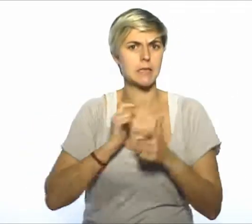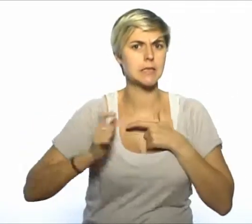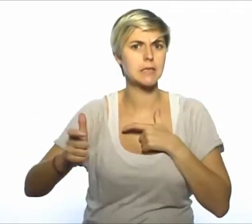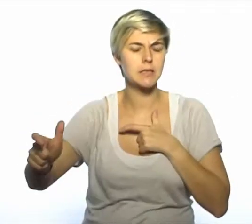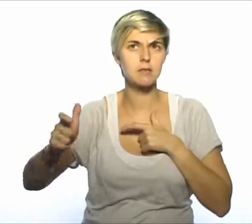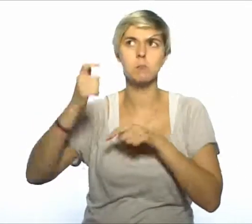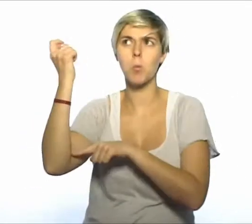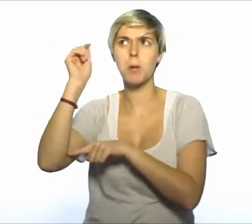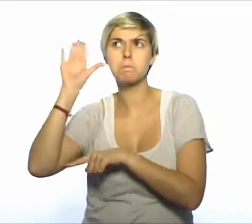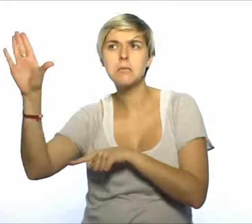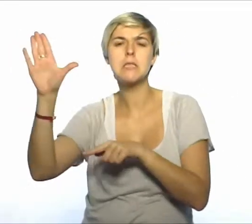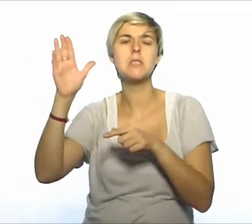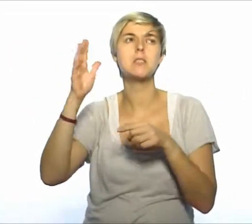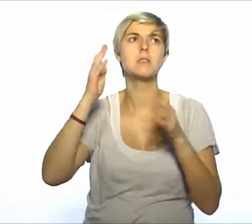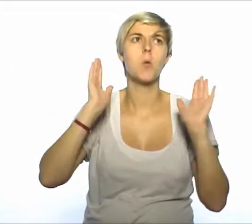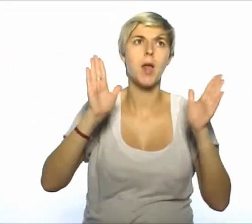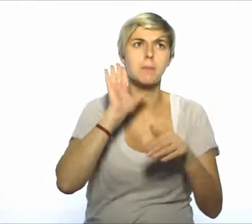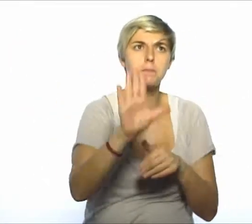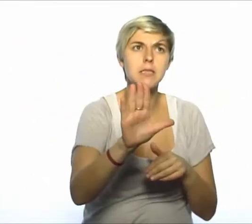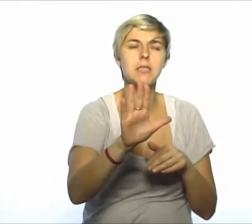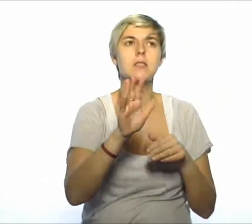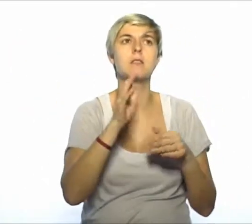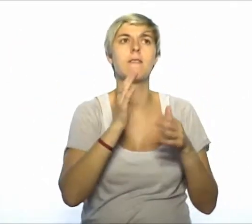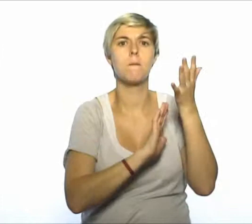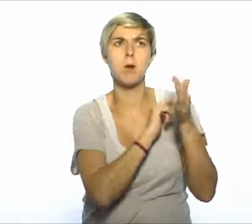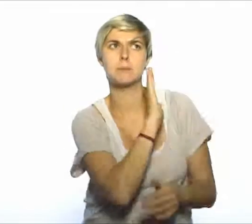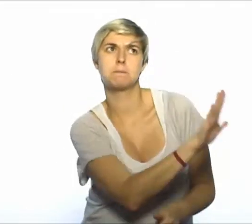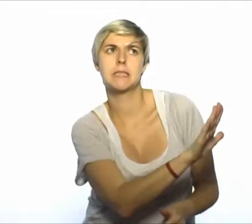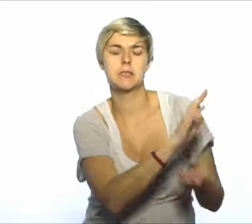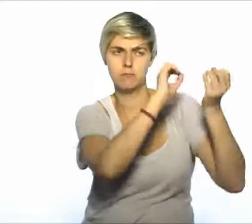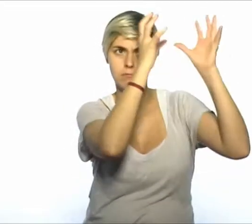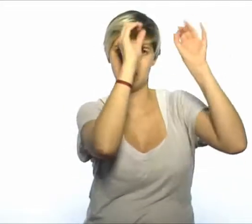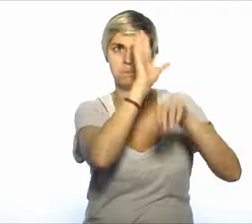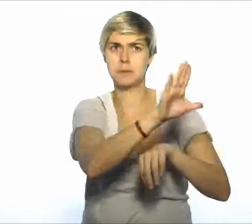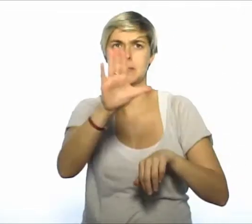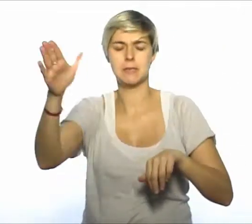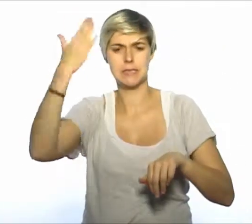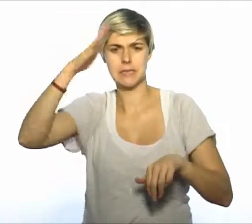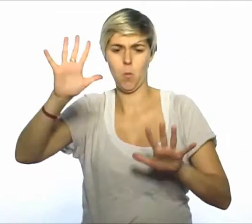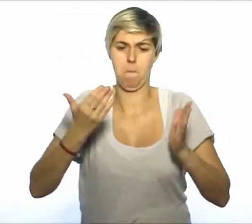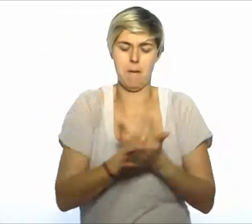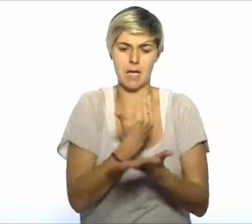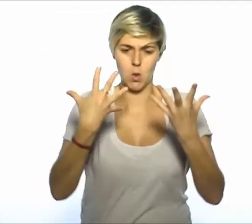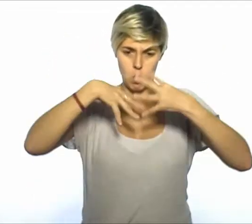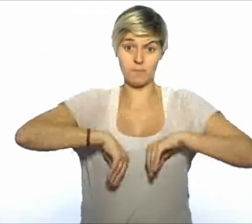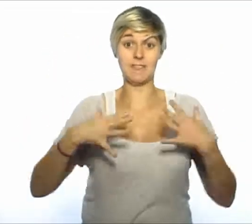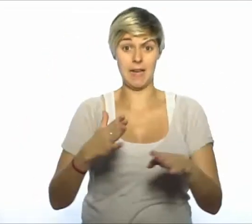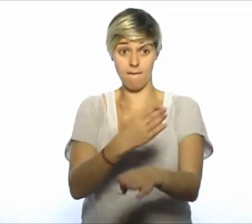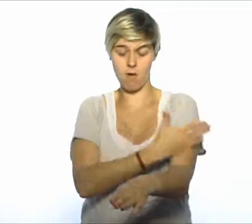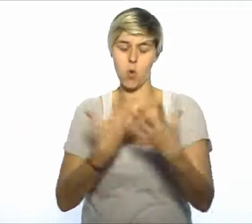the emergency situations and each of the procedures: firemen, hospitals, fire alerts. By knowing the